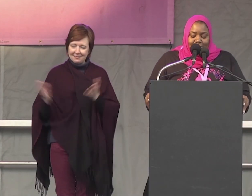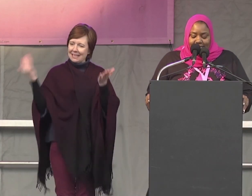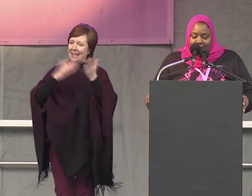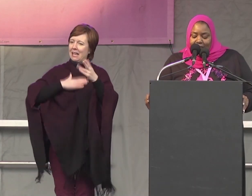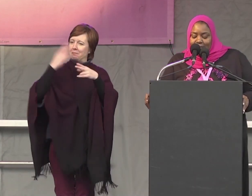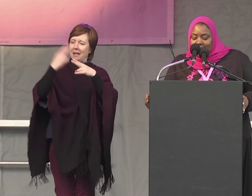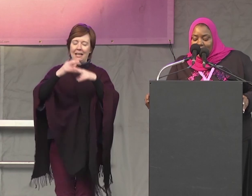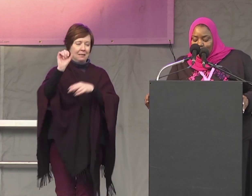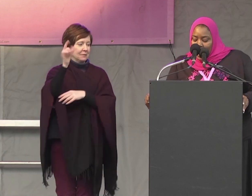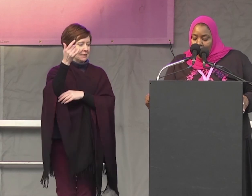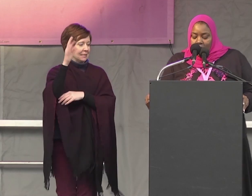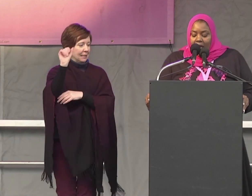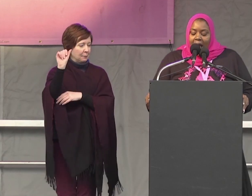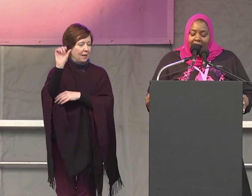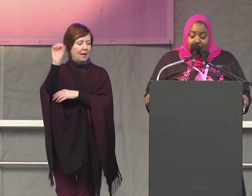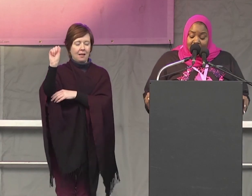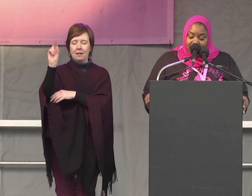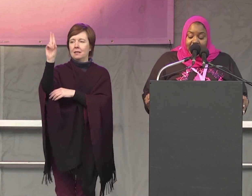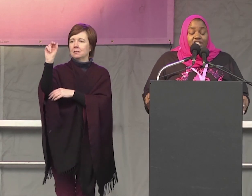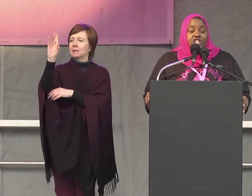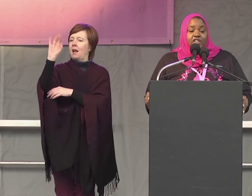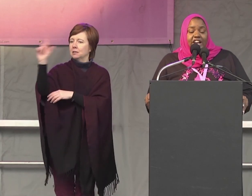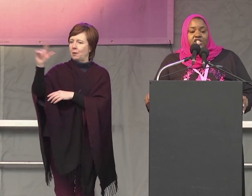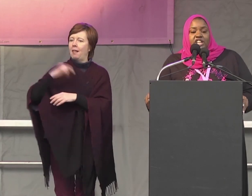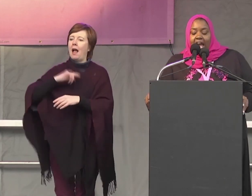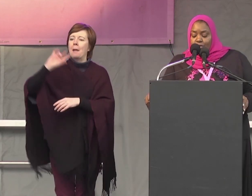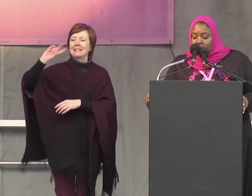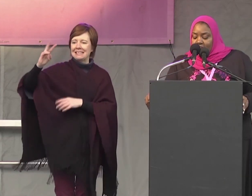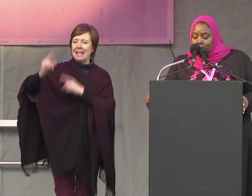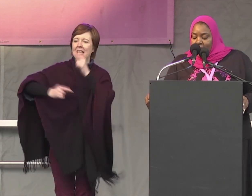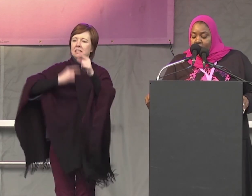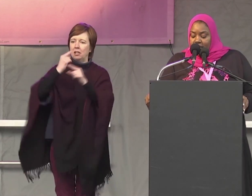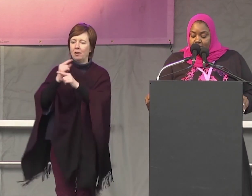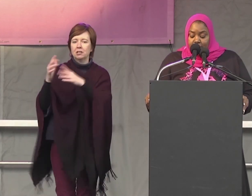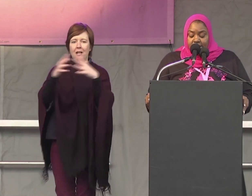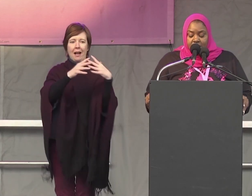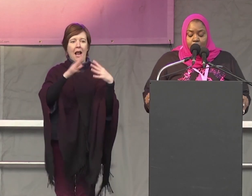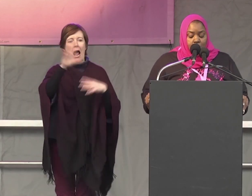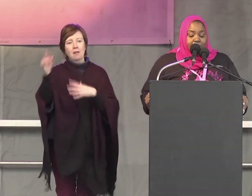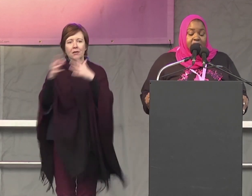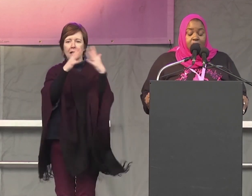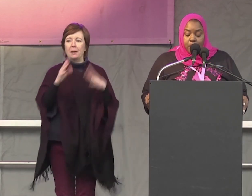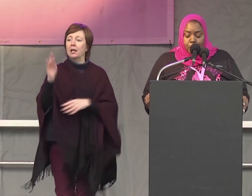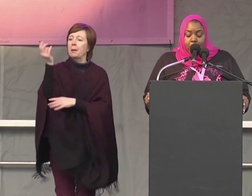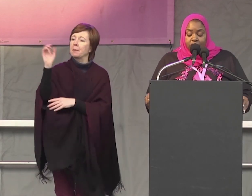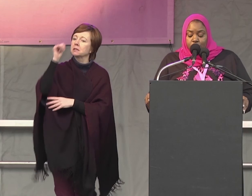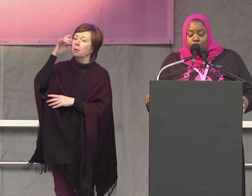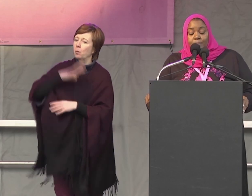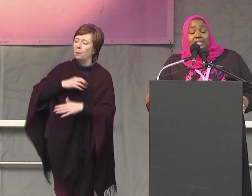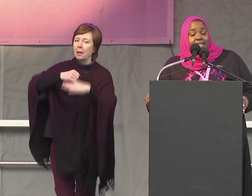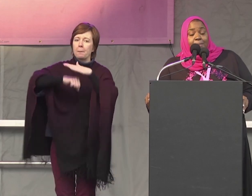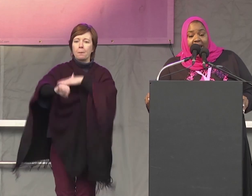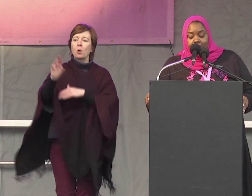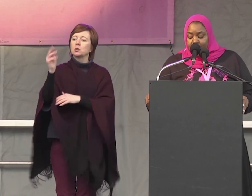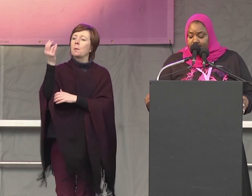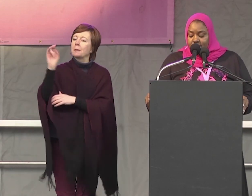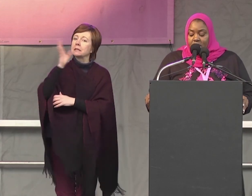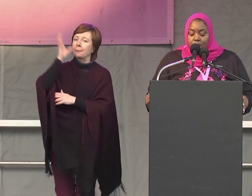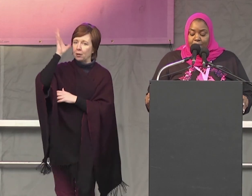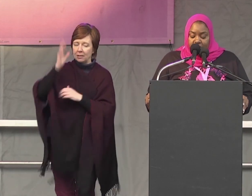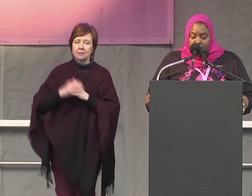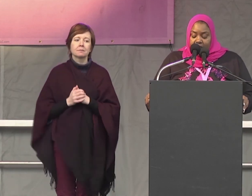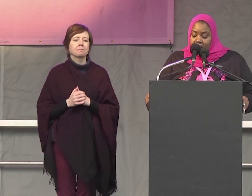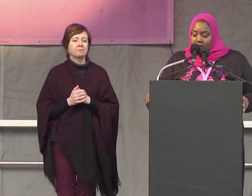Again, my name is Salima Suswell. I am a second-generation African-American Muslim woman born to Muslim